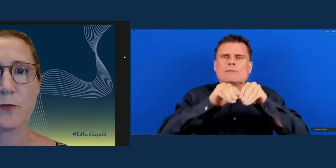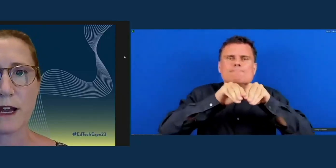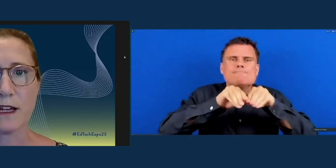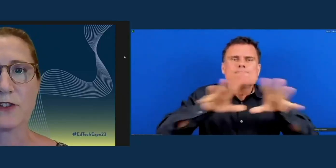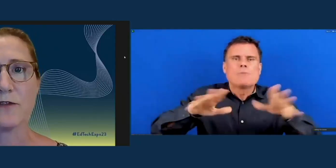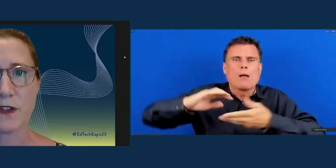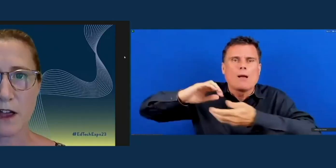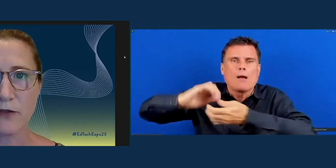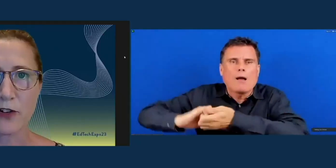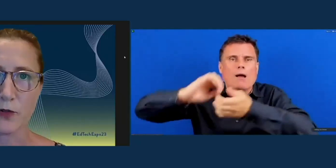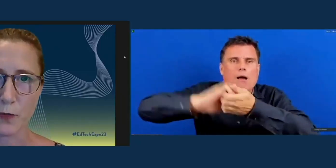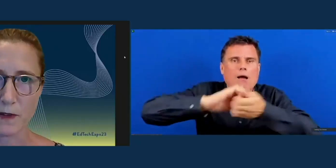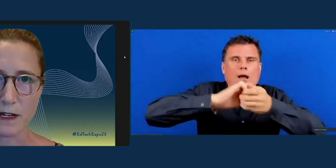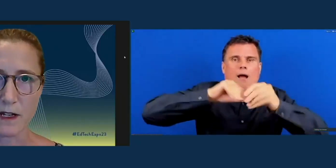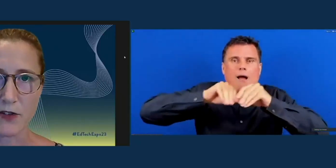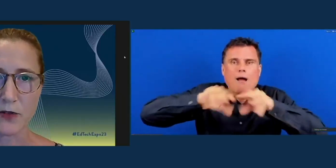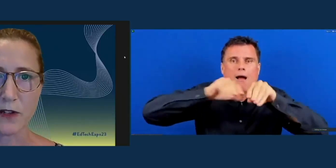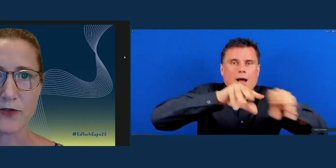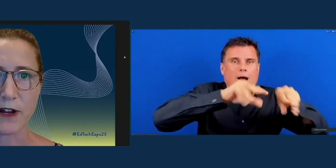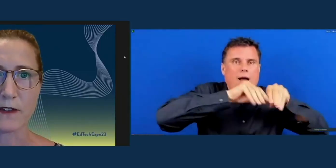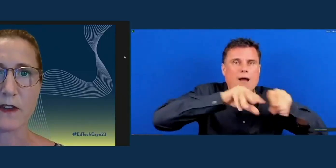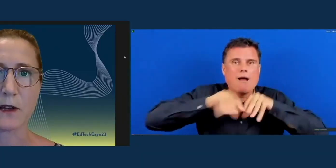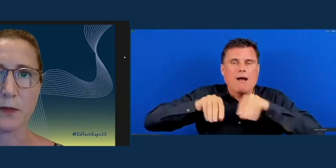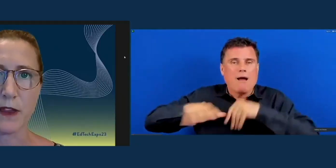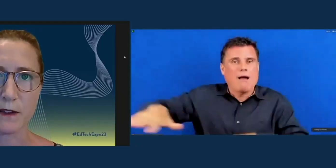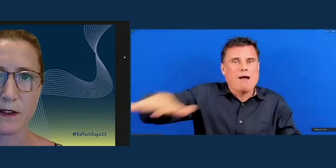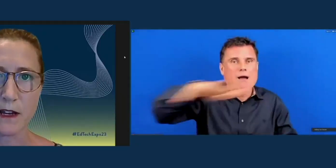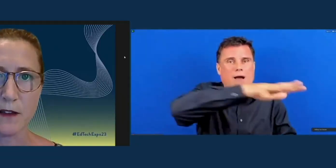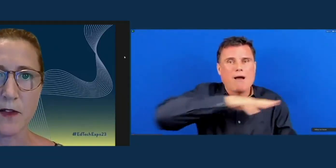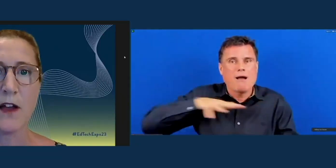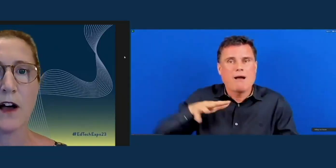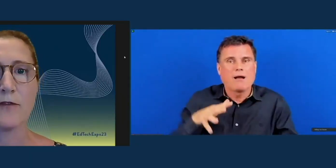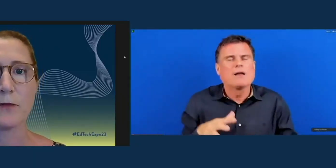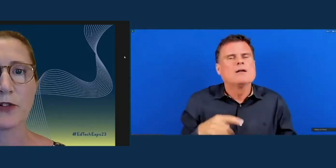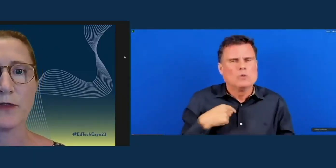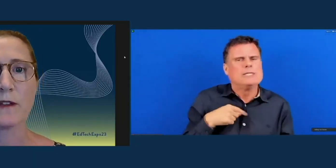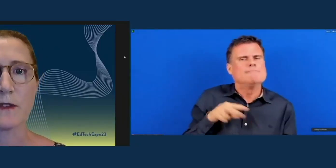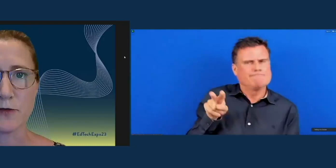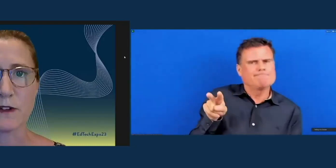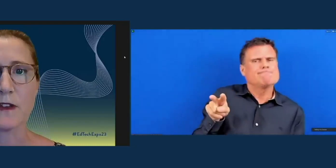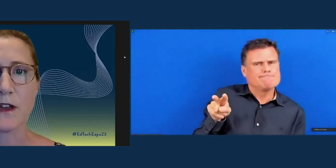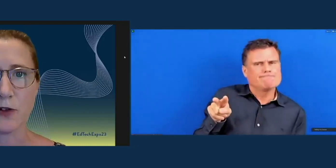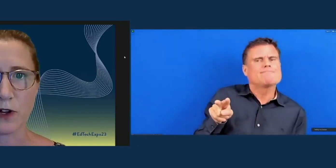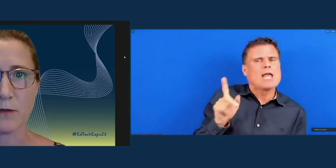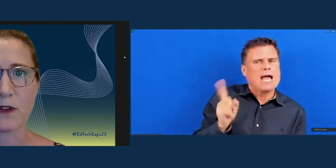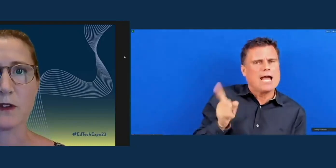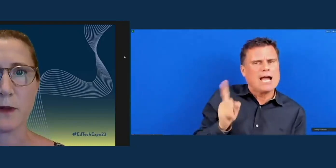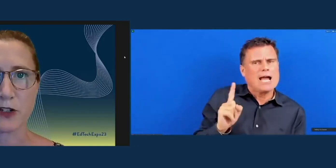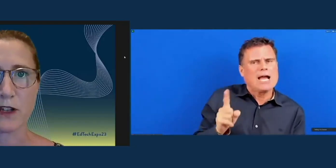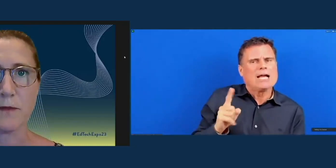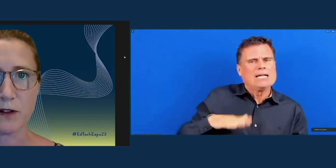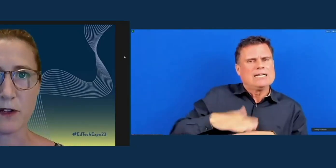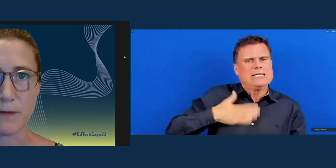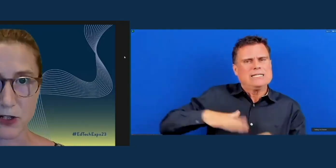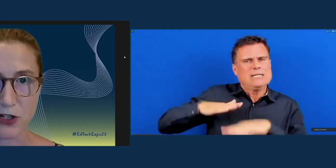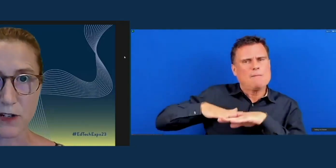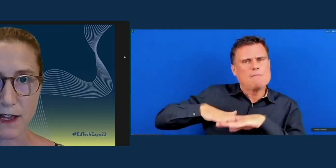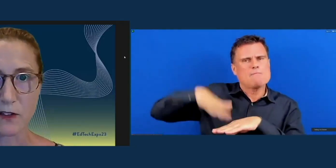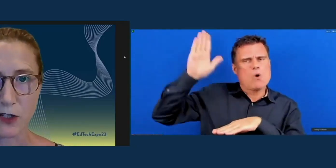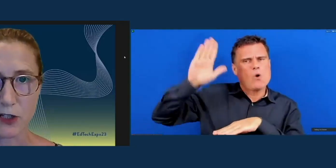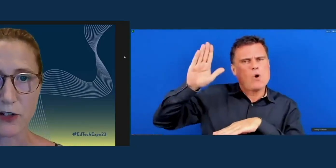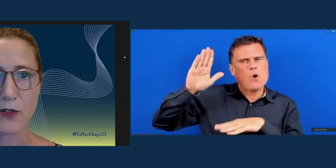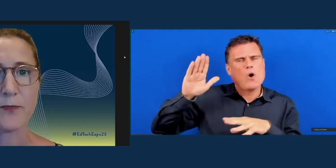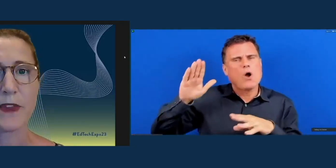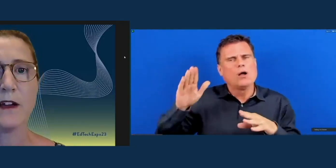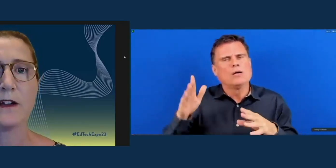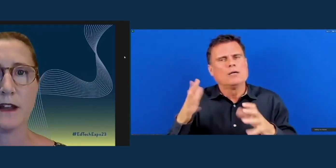diverse range of solvers was needed to address the complexity of improving literacy outcomes, especially among the